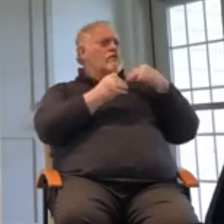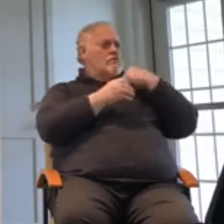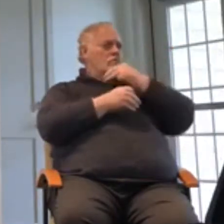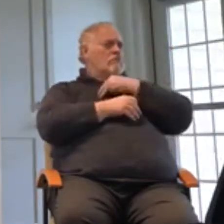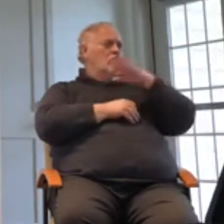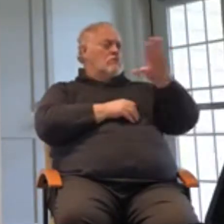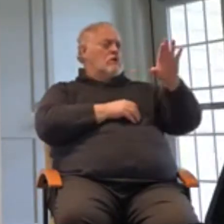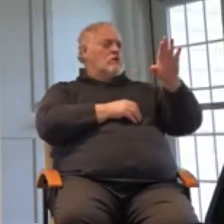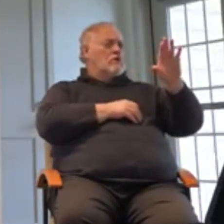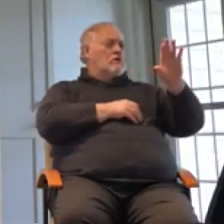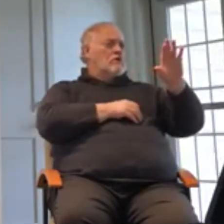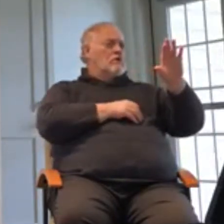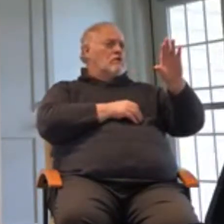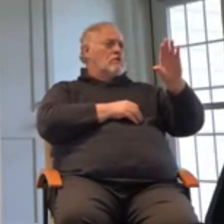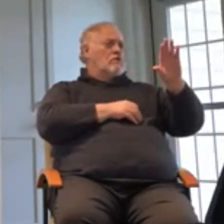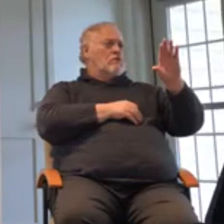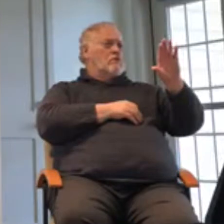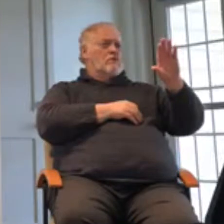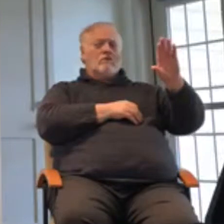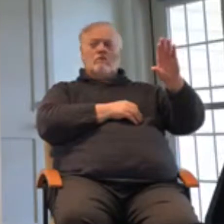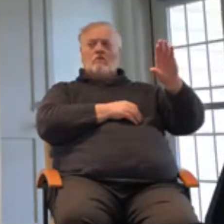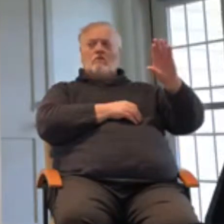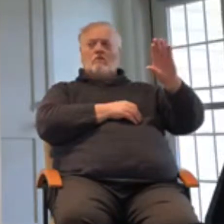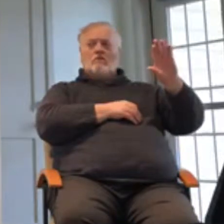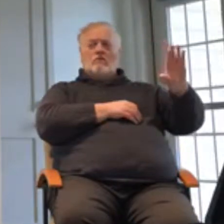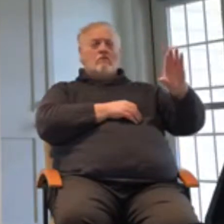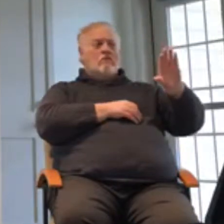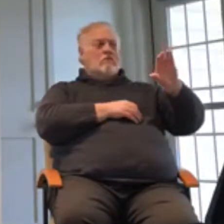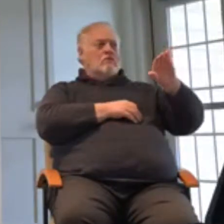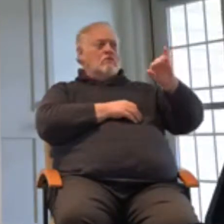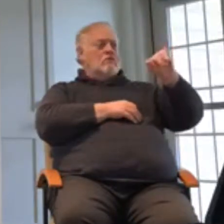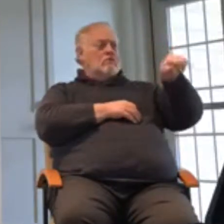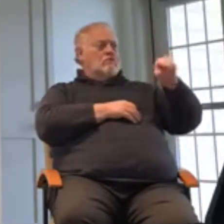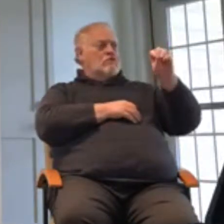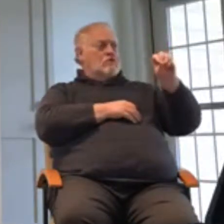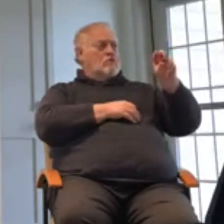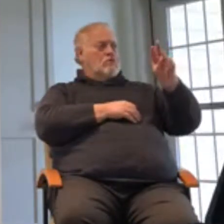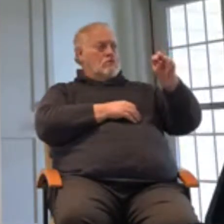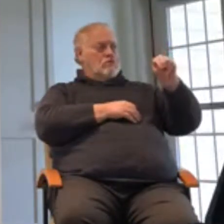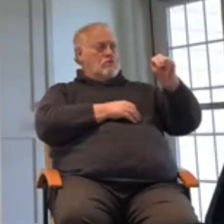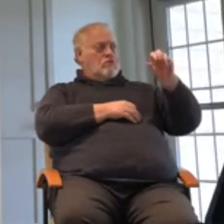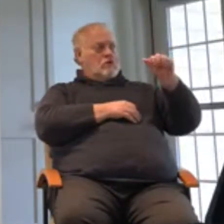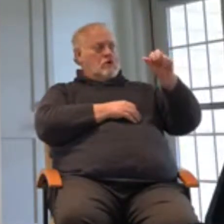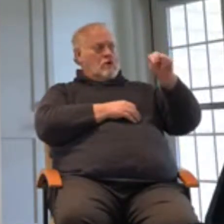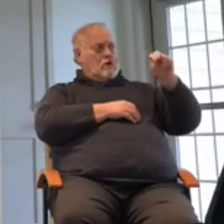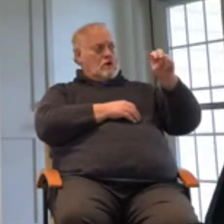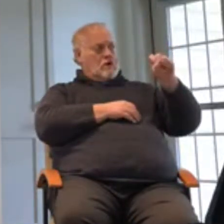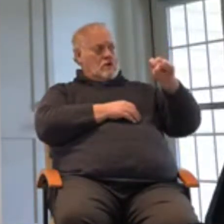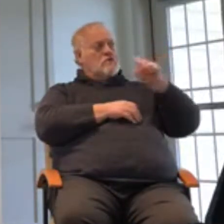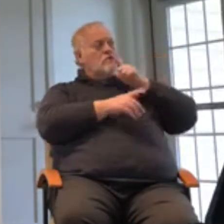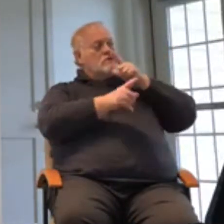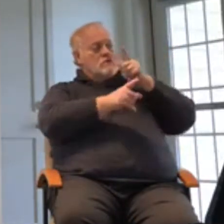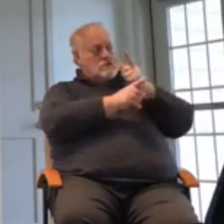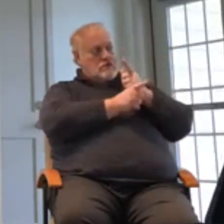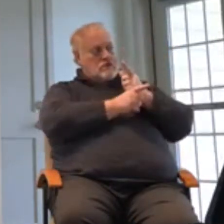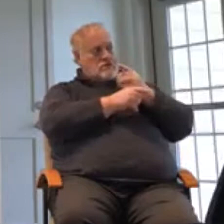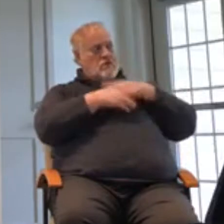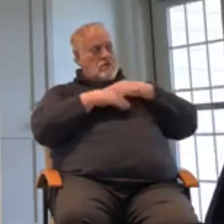my Joanne's sister. Okay, yeah. Well, we've been praying for her. Praying for Brother